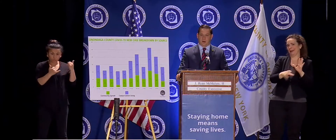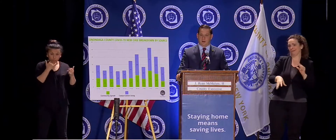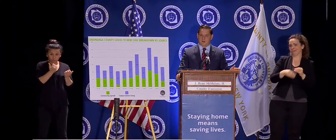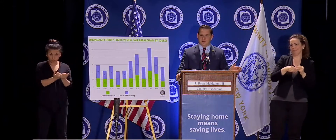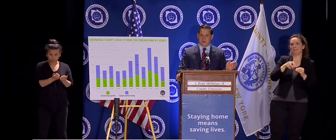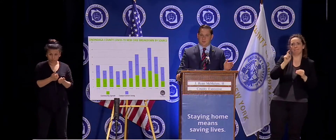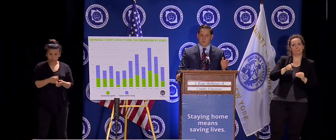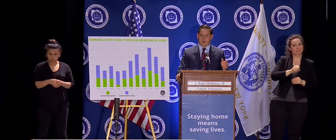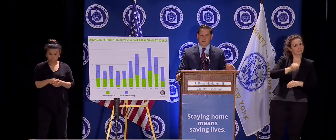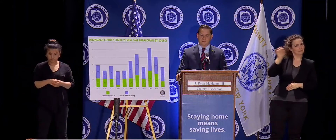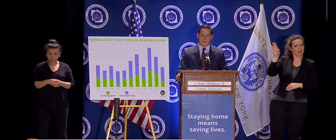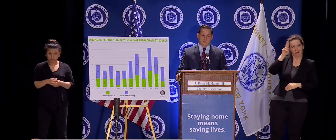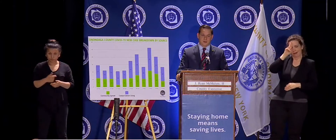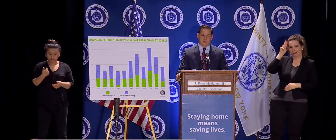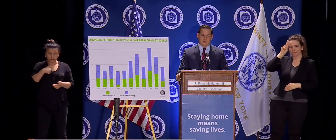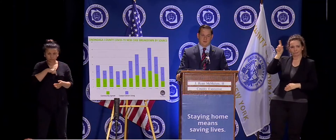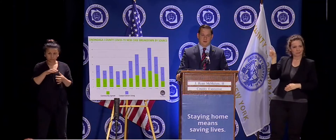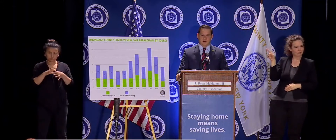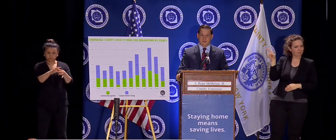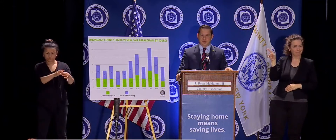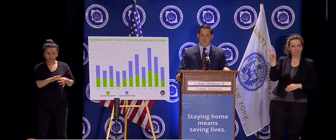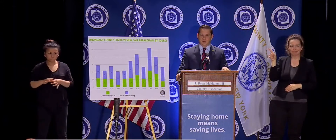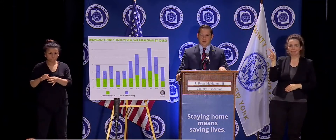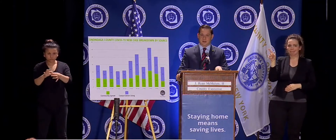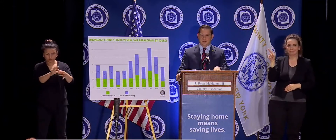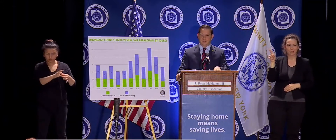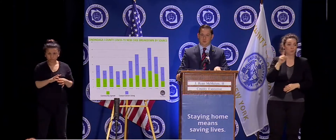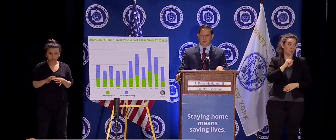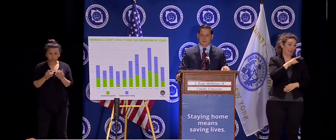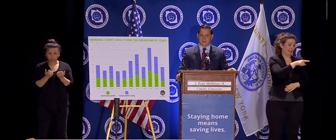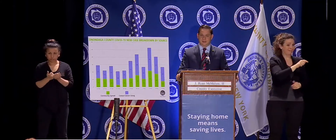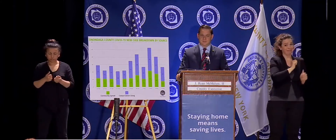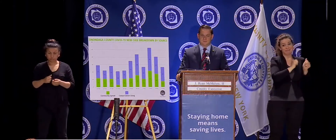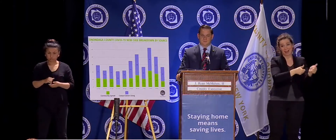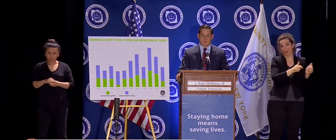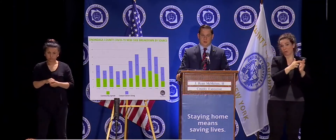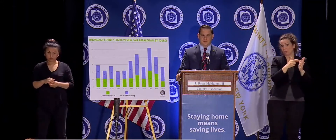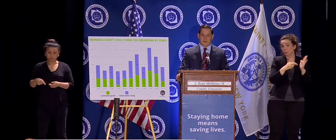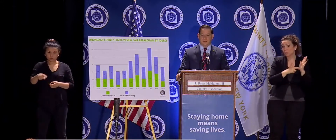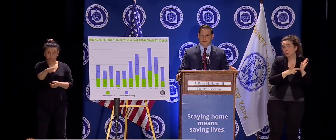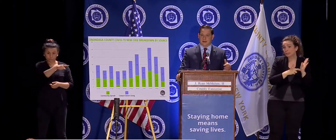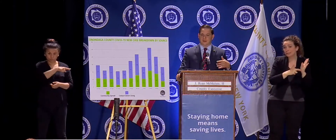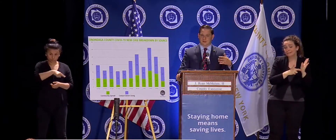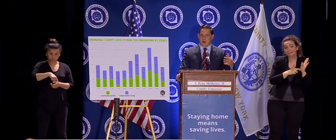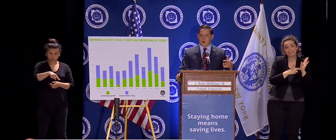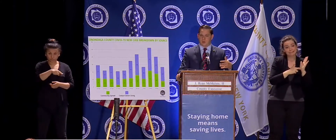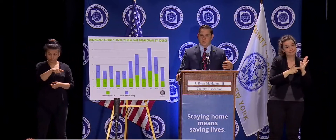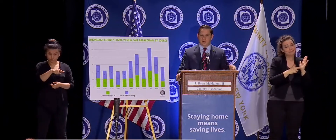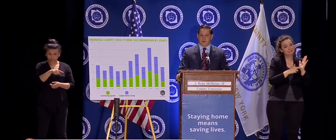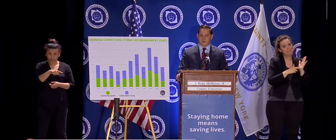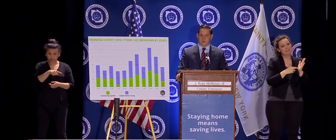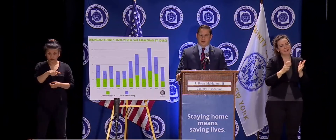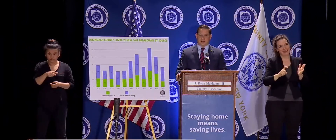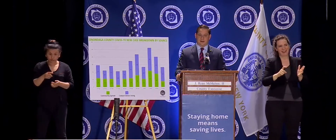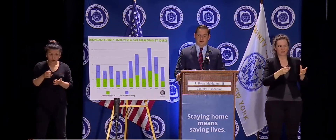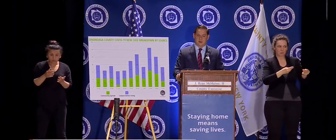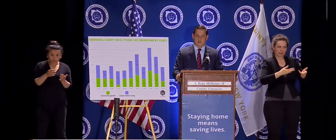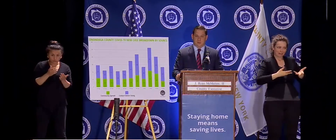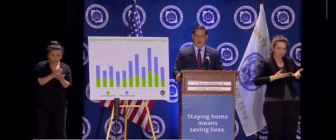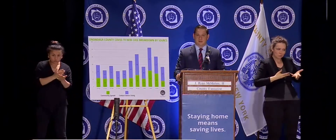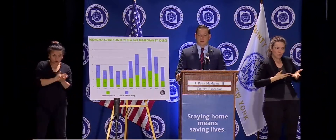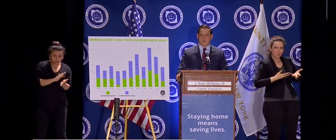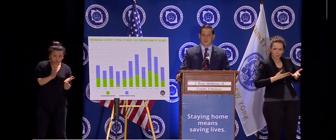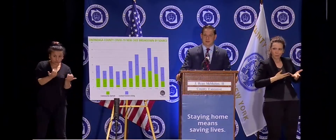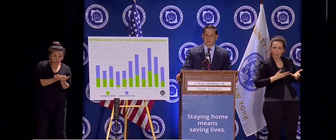going to partner every step of the way. If they're going to change the way that they do business, they need to let us know, so we're not getting a call